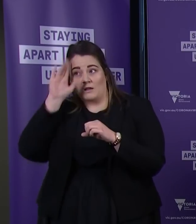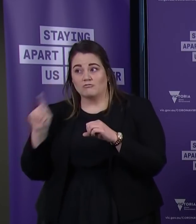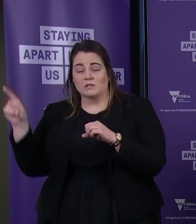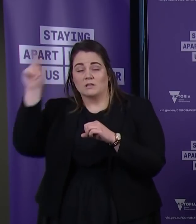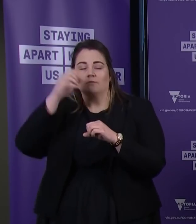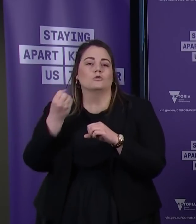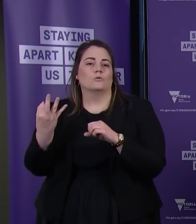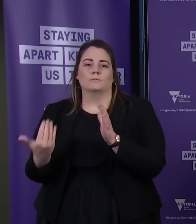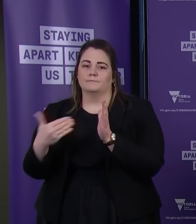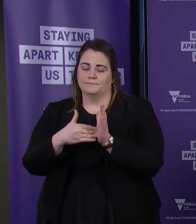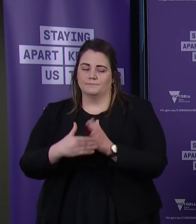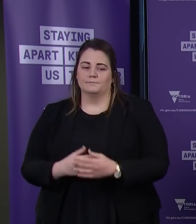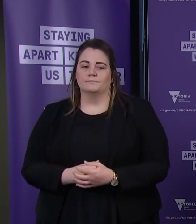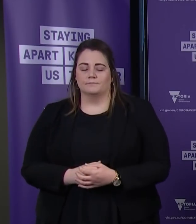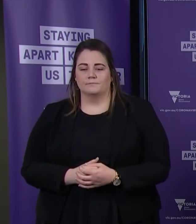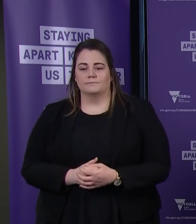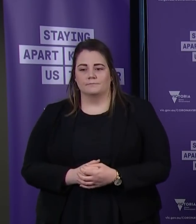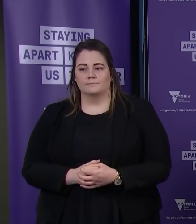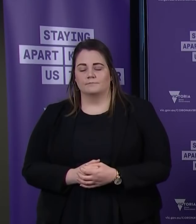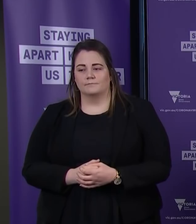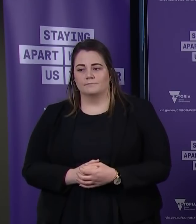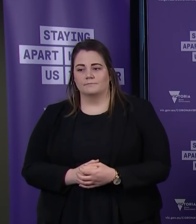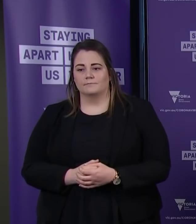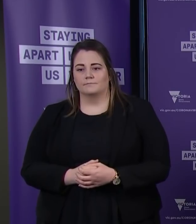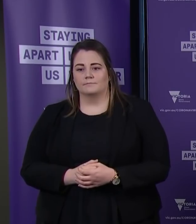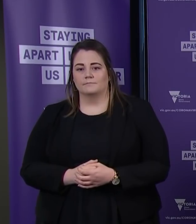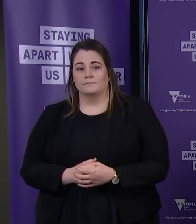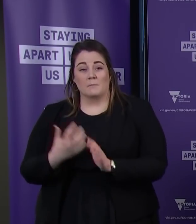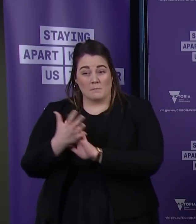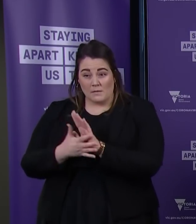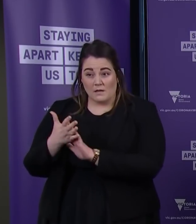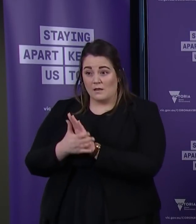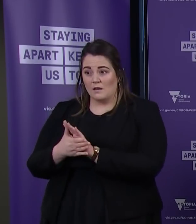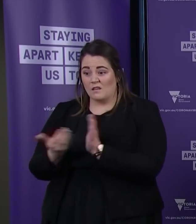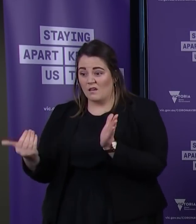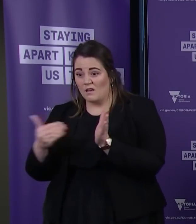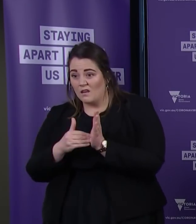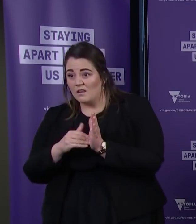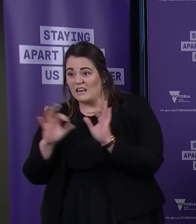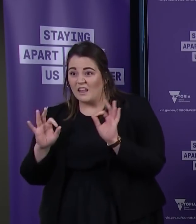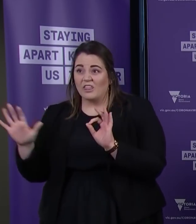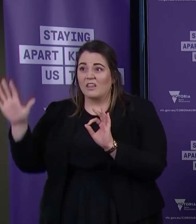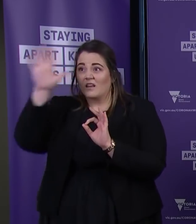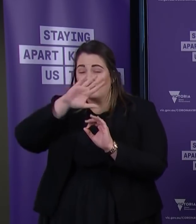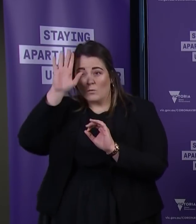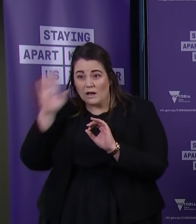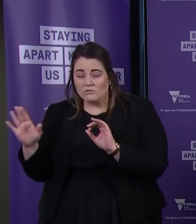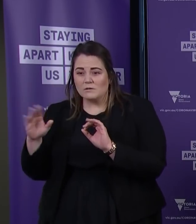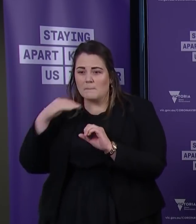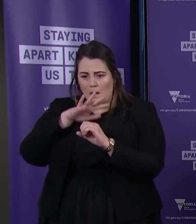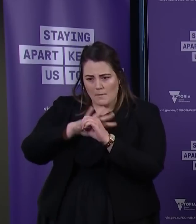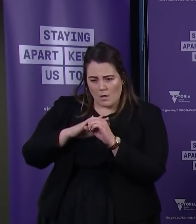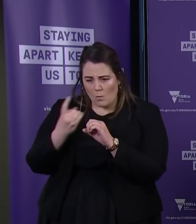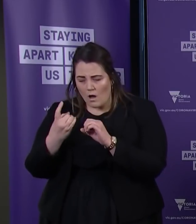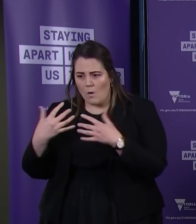Victoria. All of which continues to show that the sacrifices and hard work that Victorians have made in getting